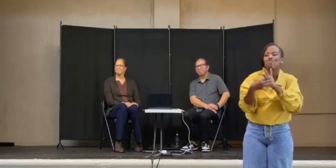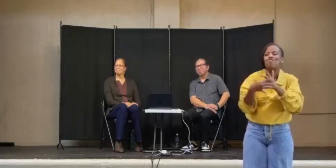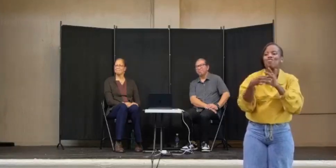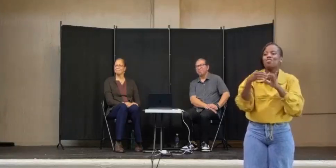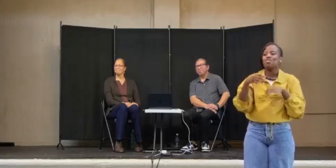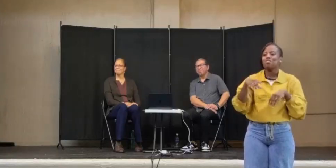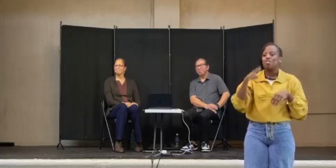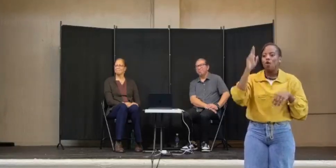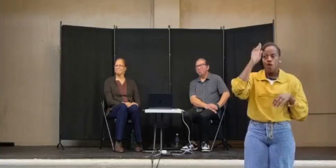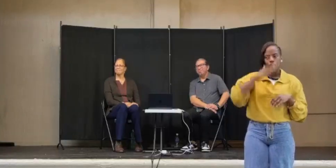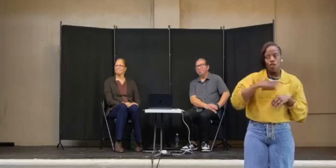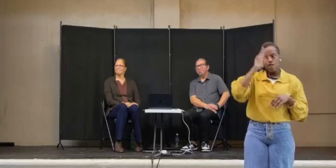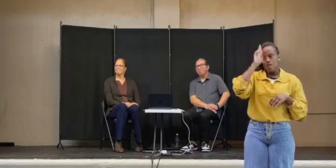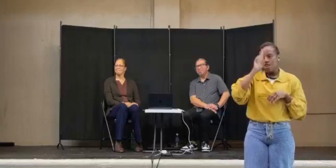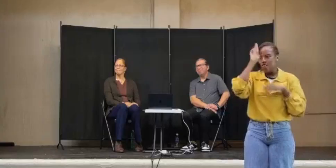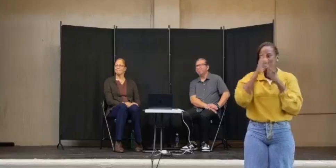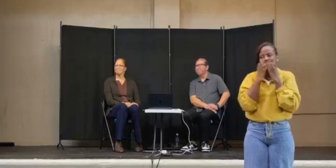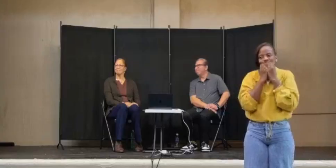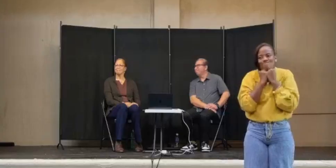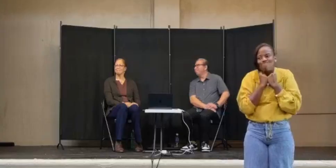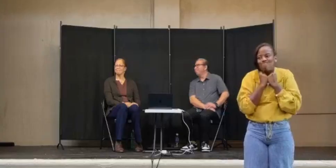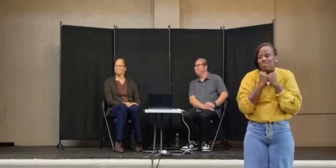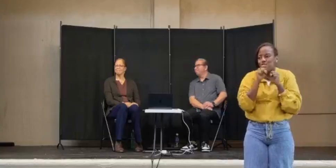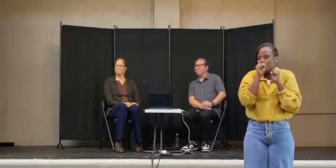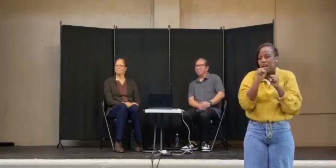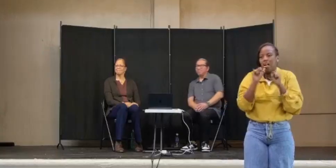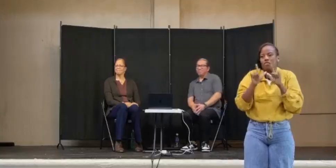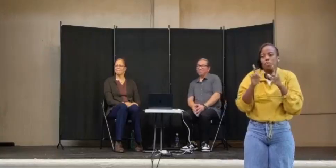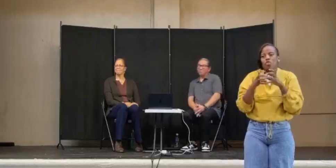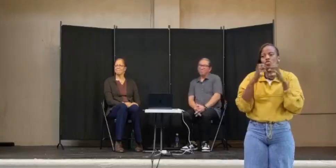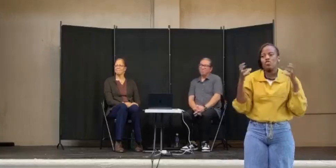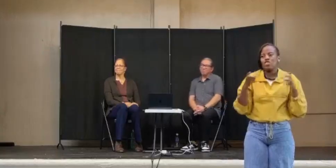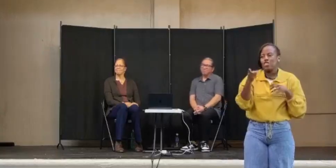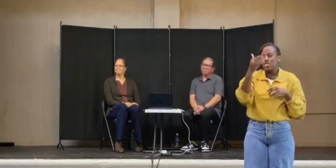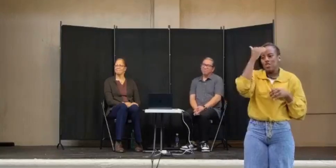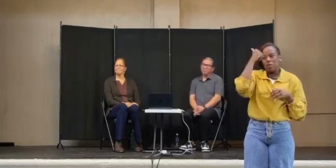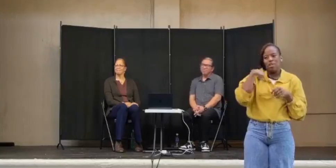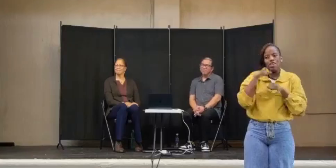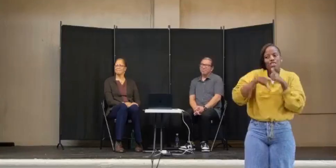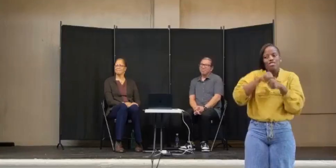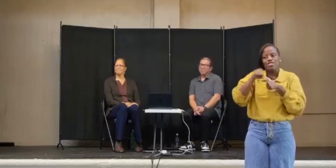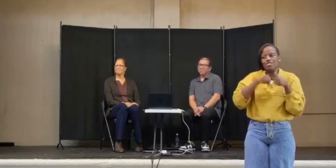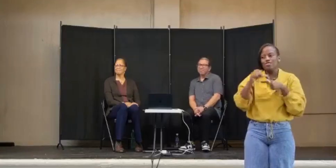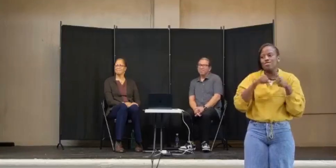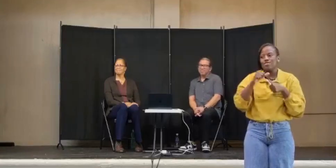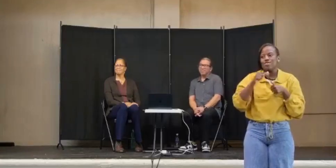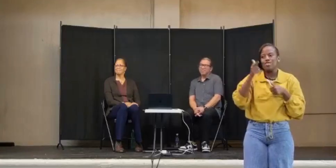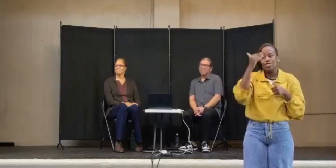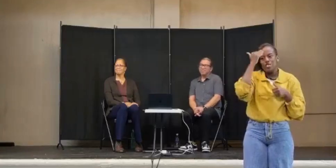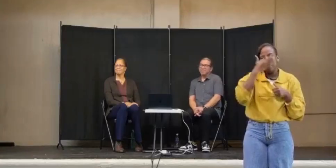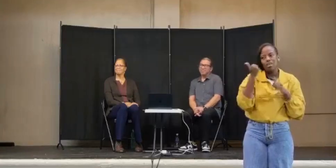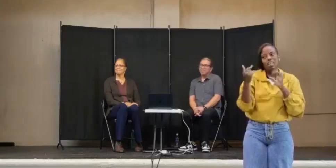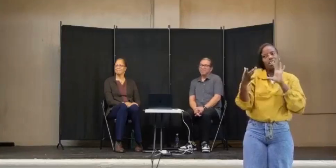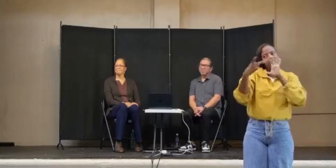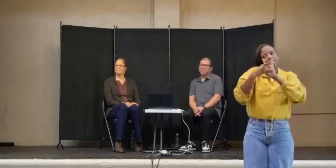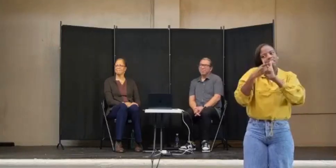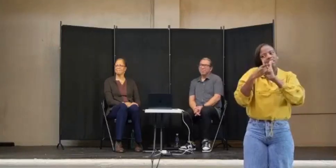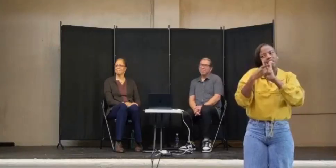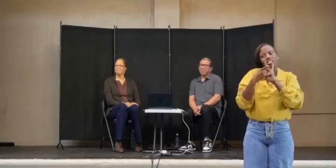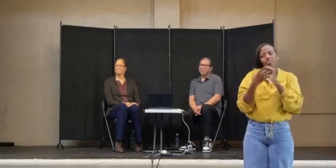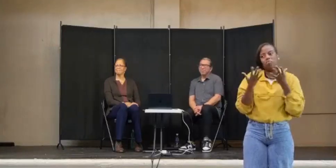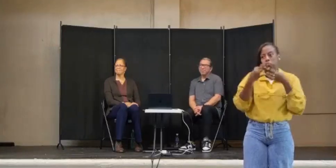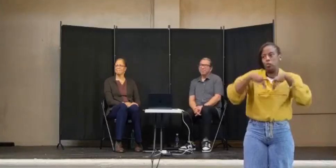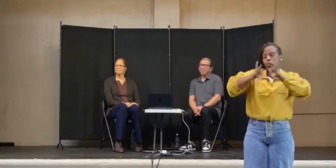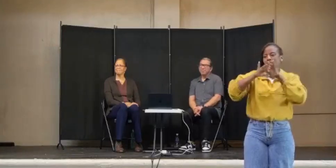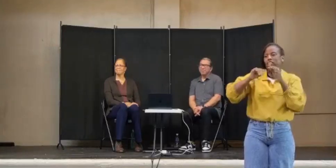and I get so excited. I'm like, oh, I start crying because I'm like, oh, I get to talk to my uncle who I really love, and I get to, talk to him.